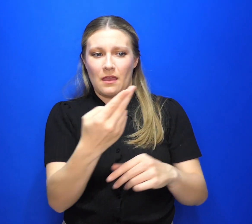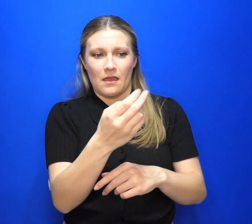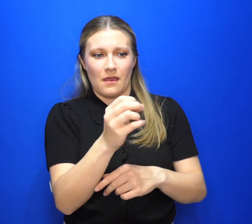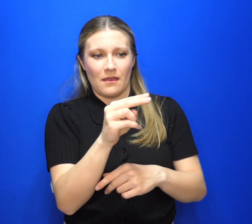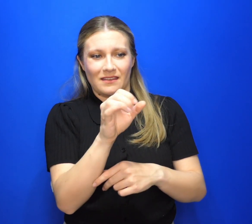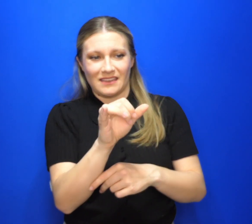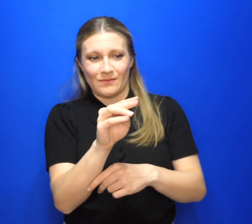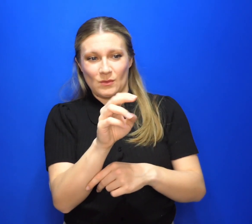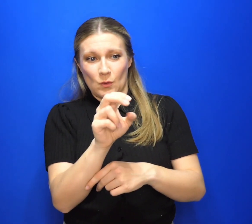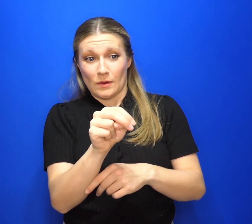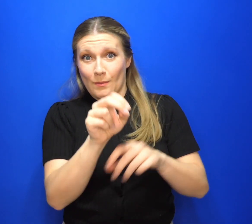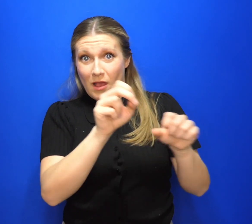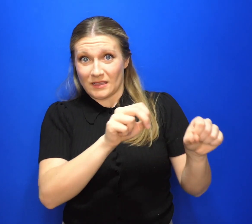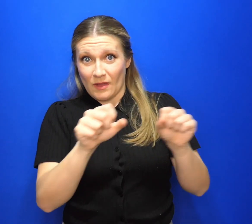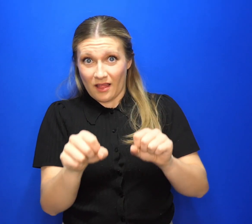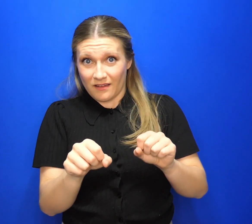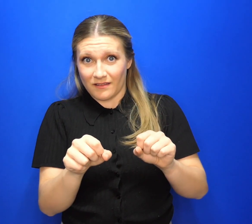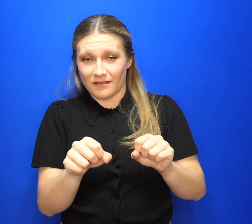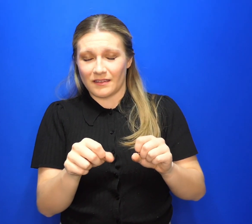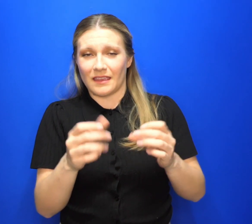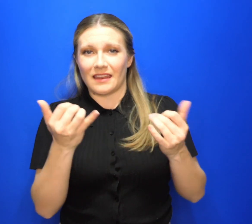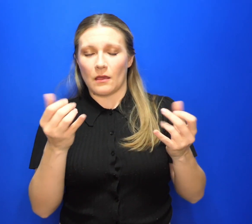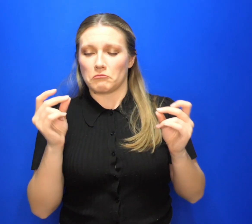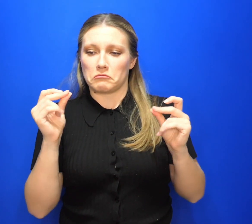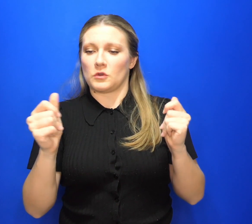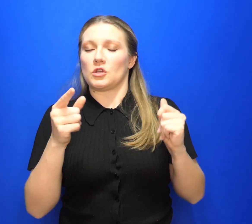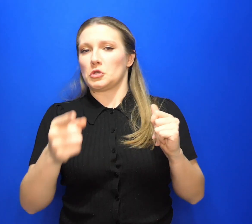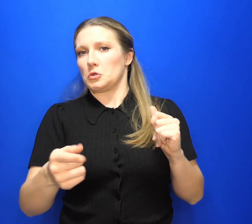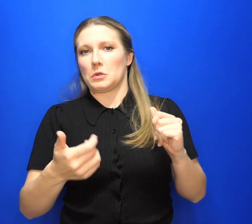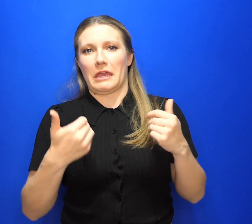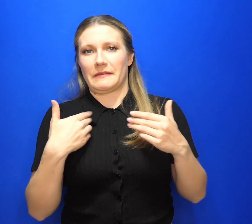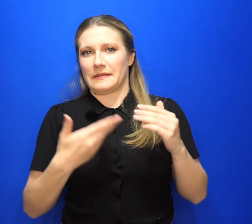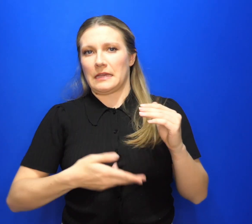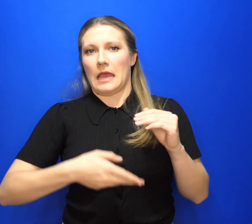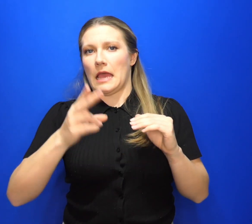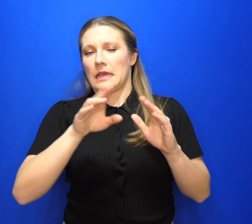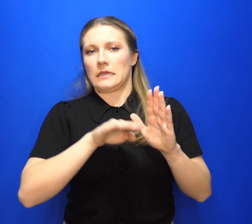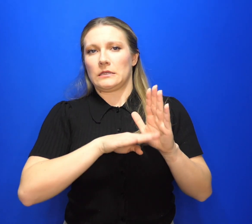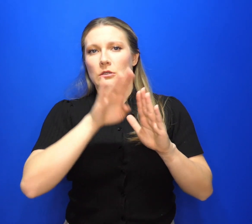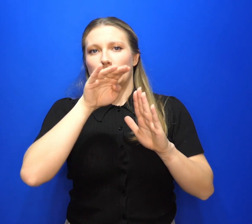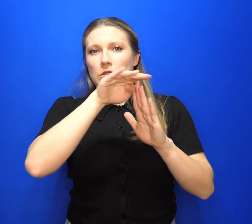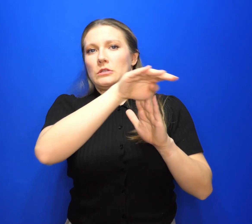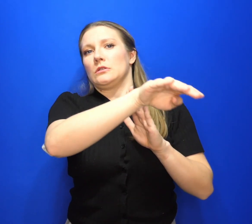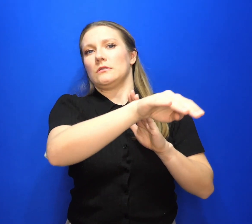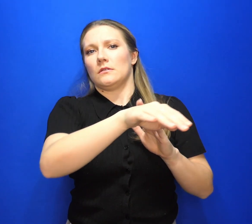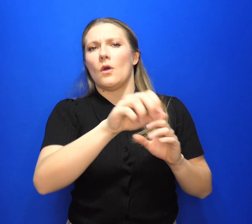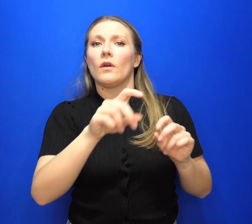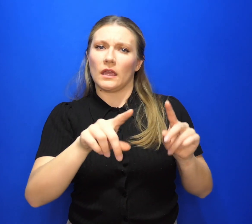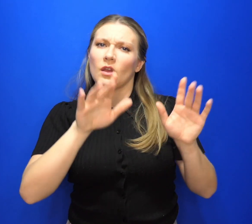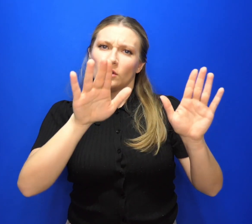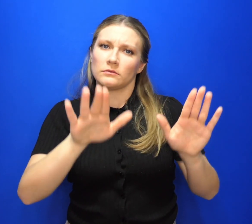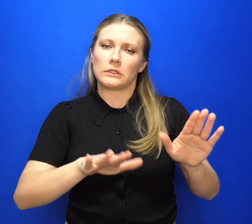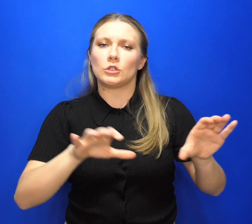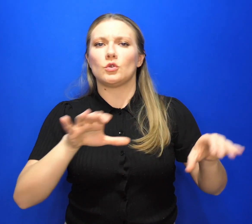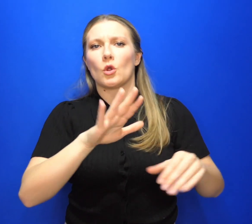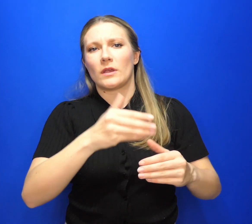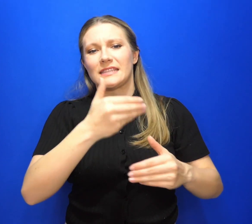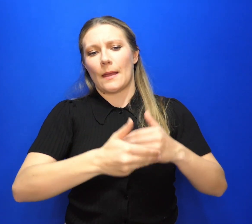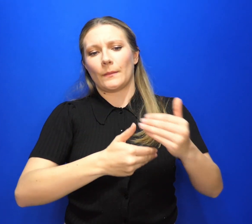honeymoon could be the case, and all of a sudden you're running high blood sugars, okay, great. Go ahead, do the steps,